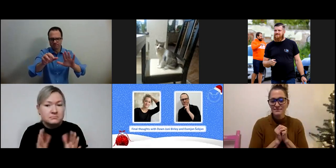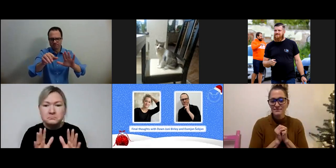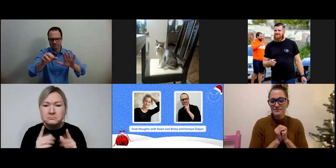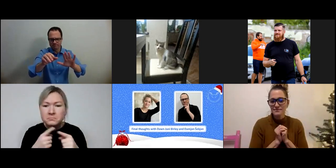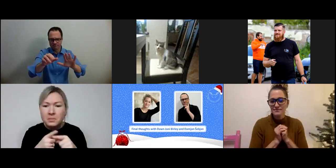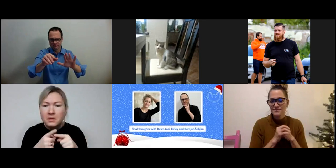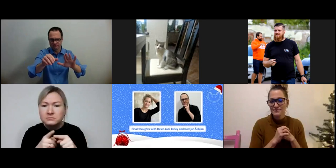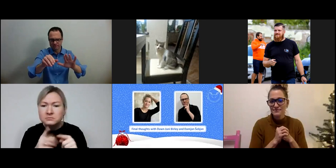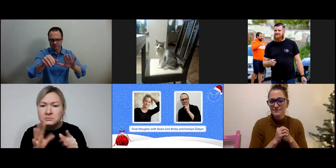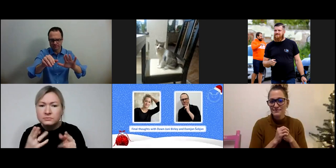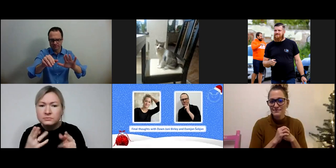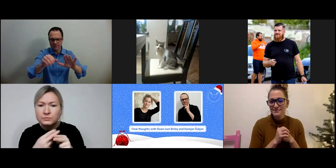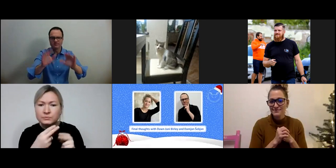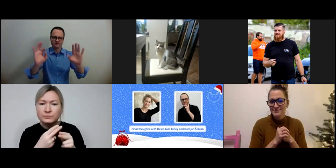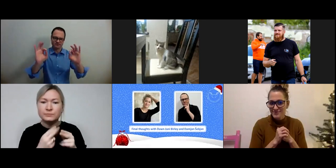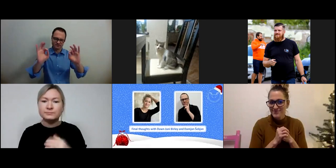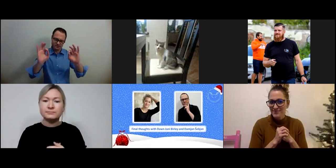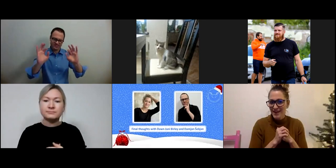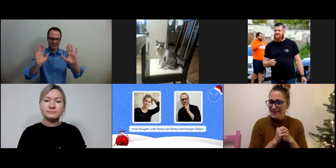Russia, can you turn off your camera, please?